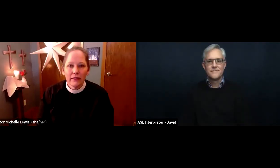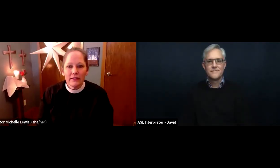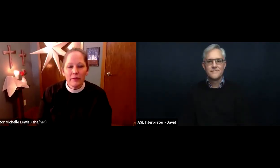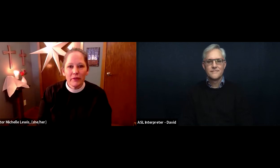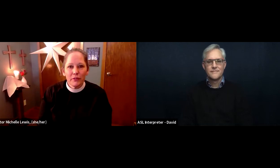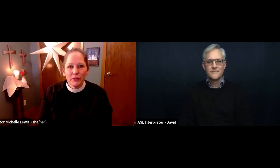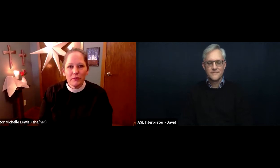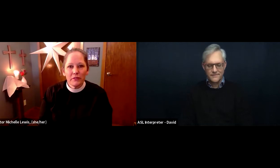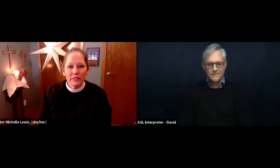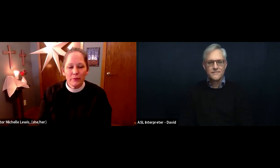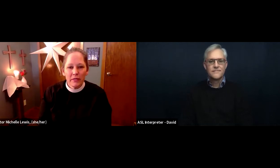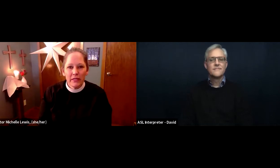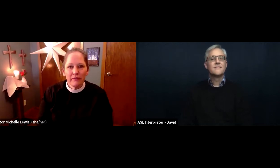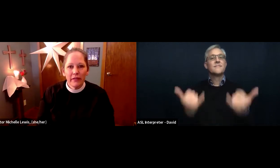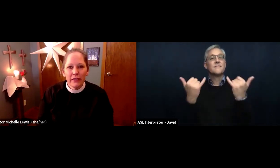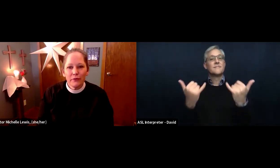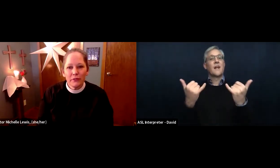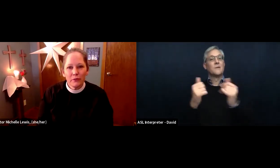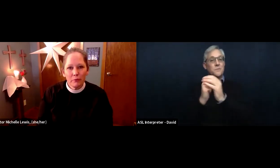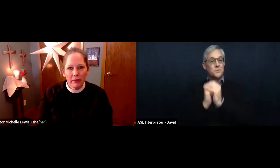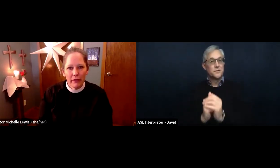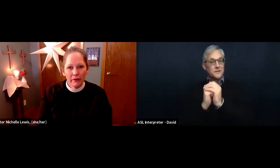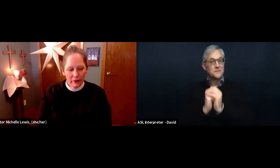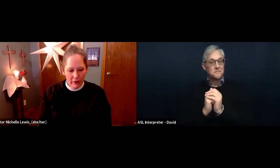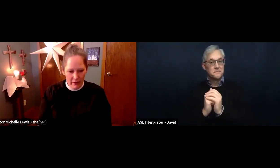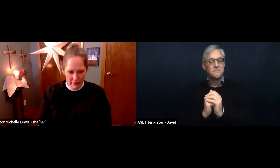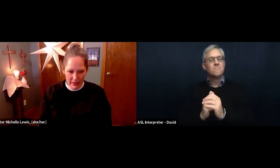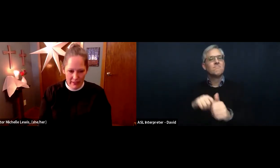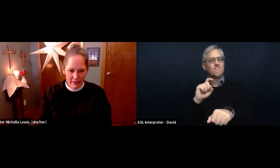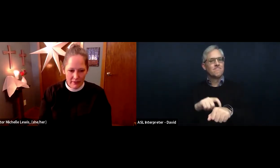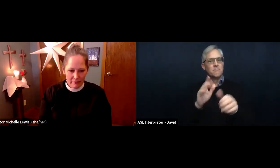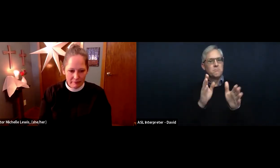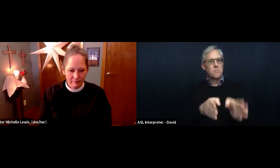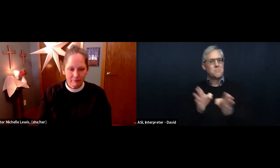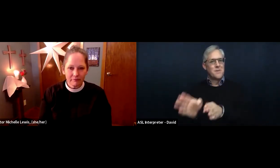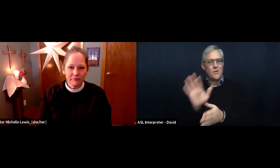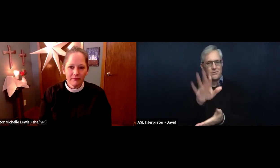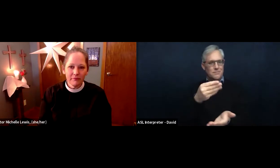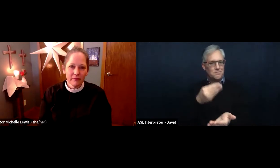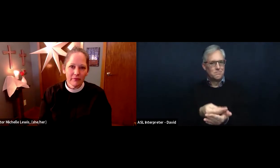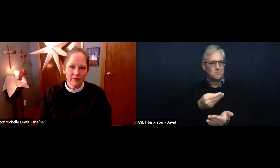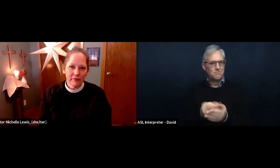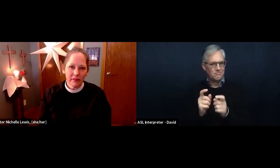At this time in our worship service, we invite you to prepare your offerings.